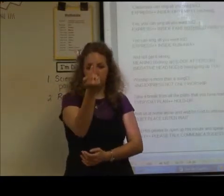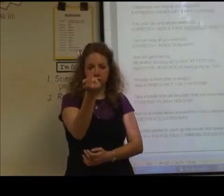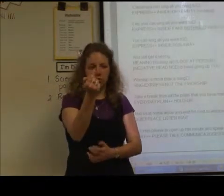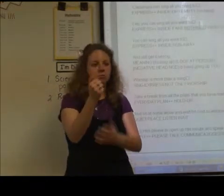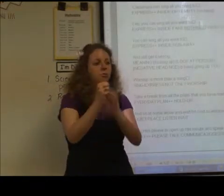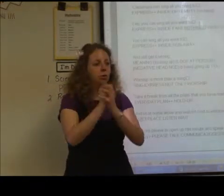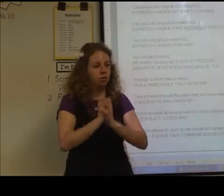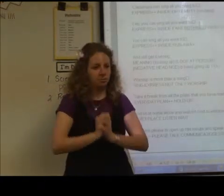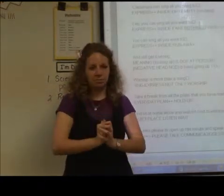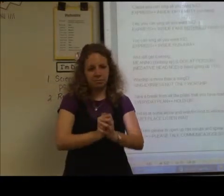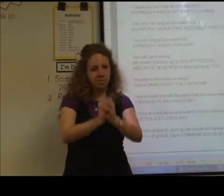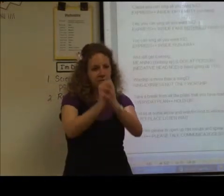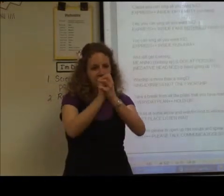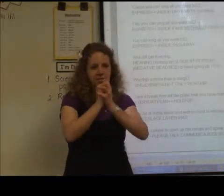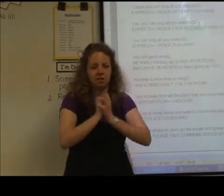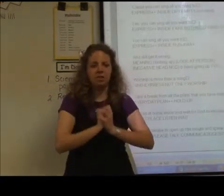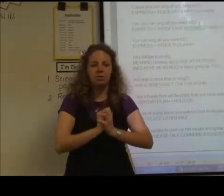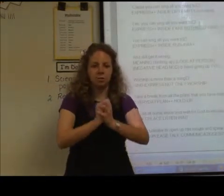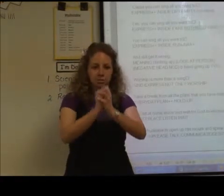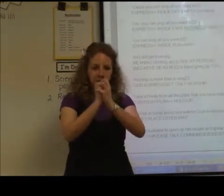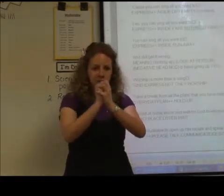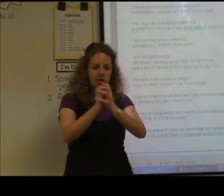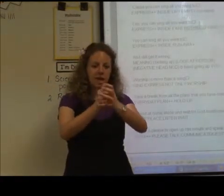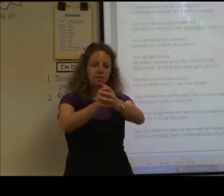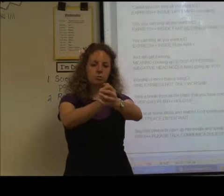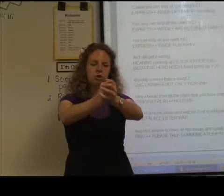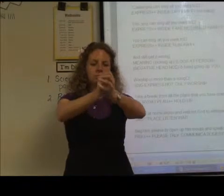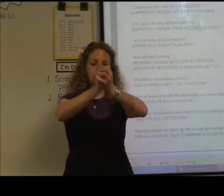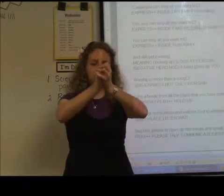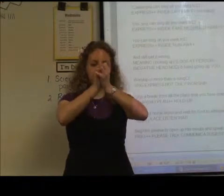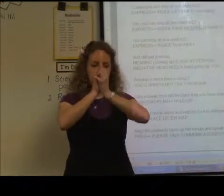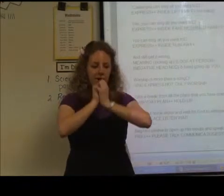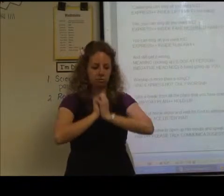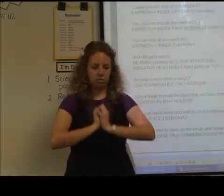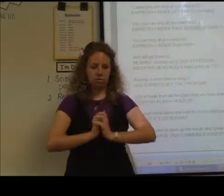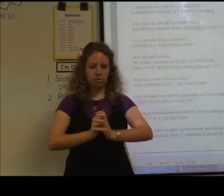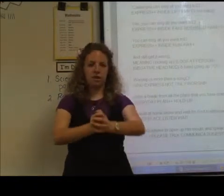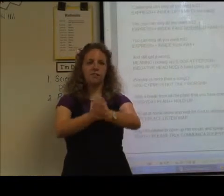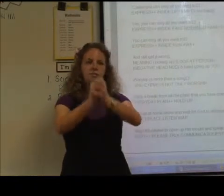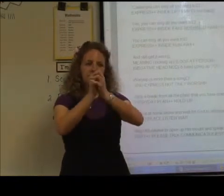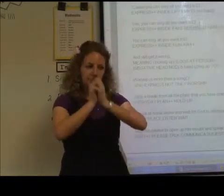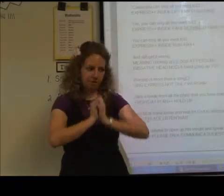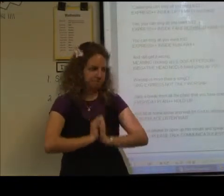one worship. That's not all that worship is. And then worship goes like back towards your song.